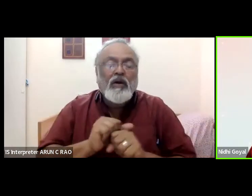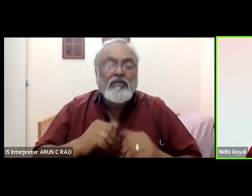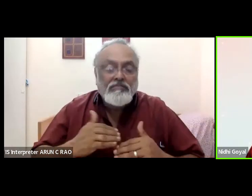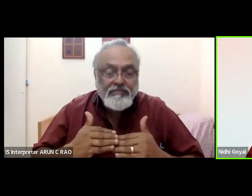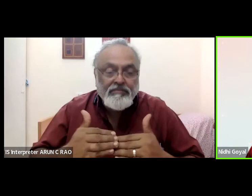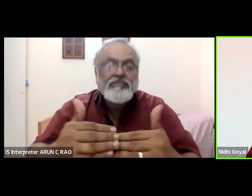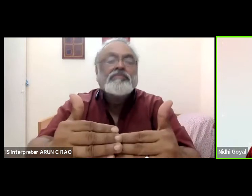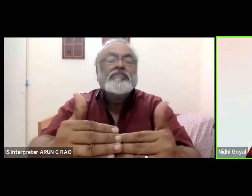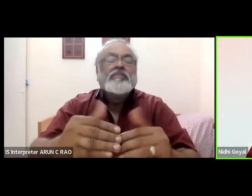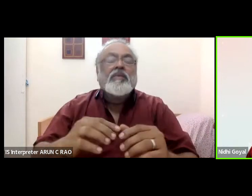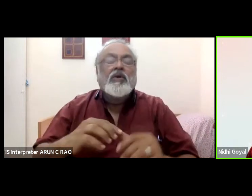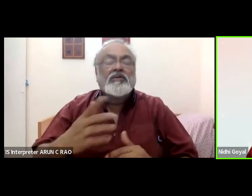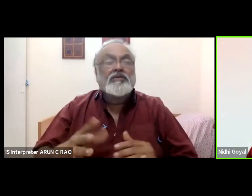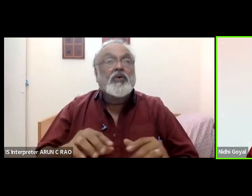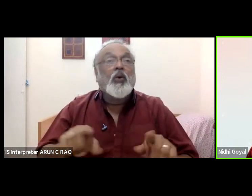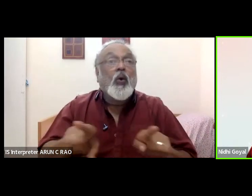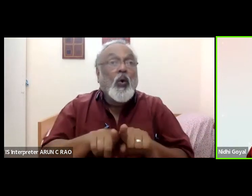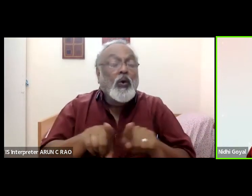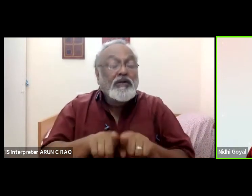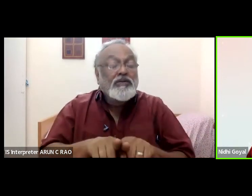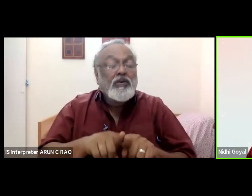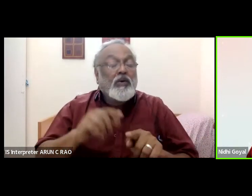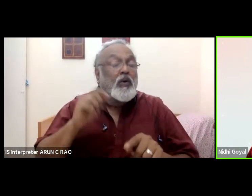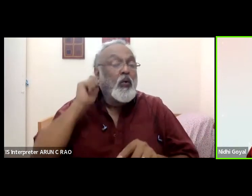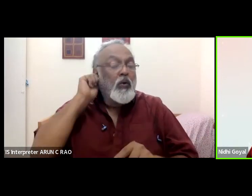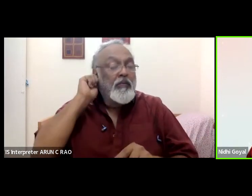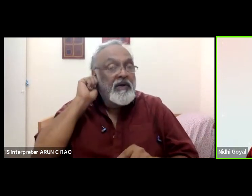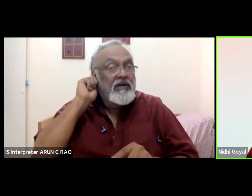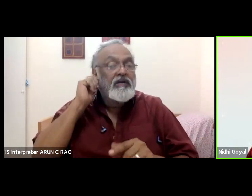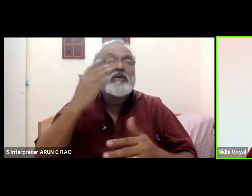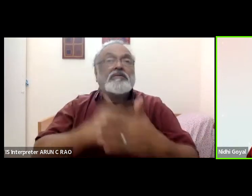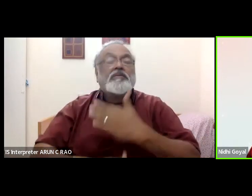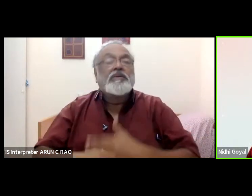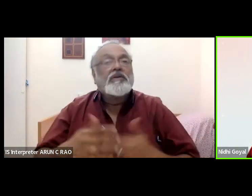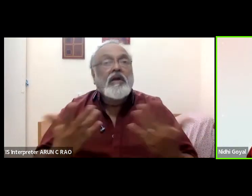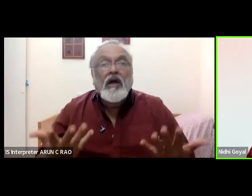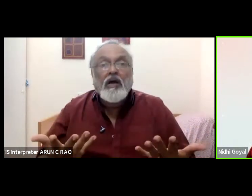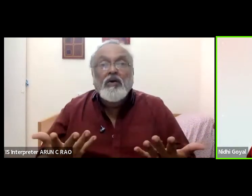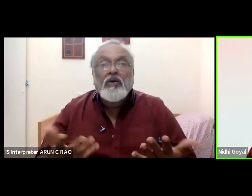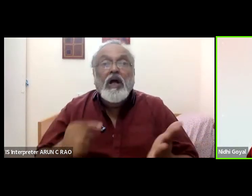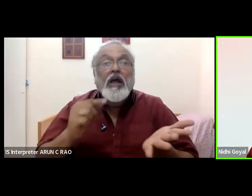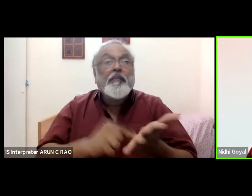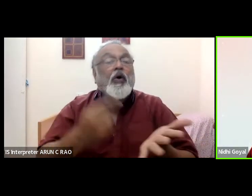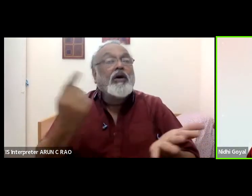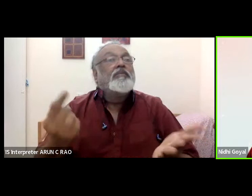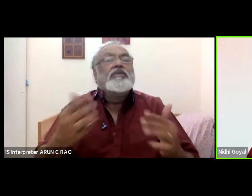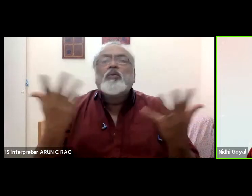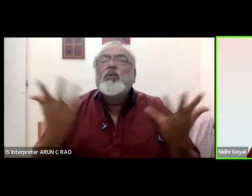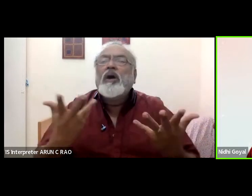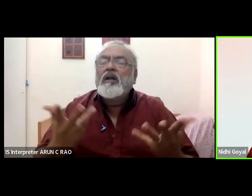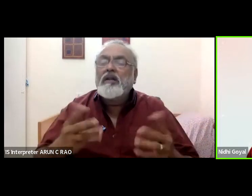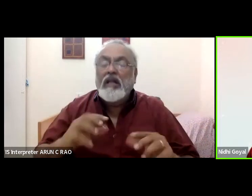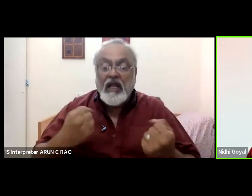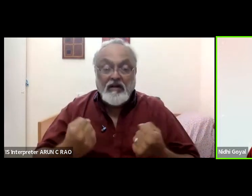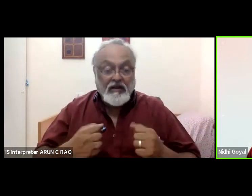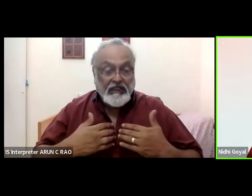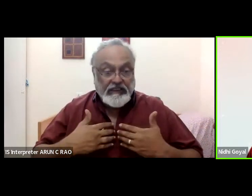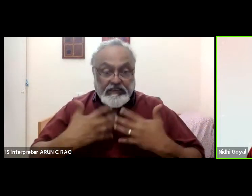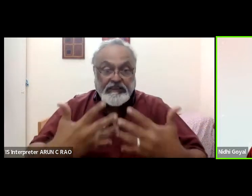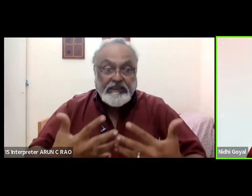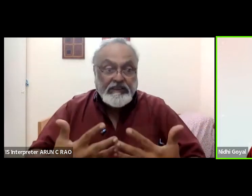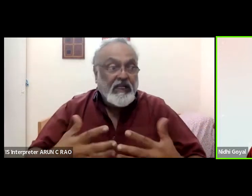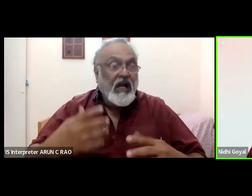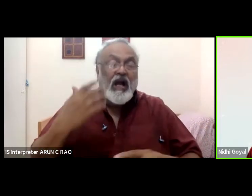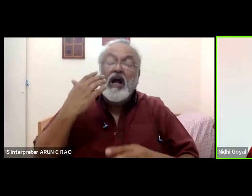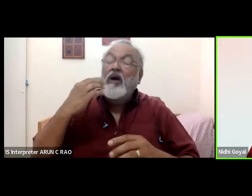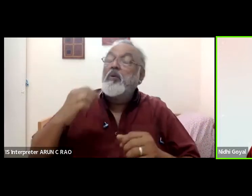about one of the exit opportunities or exit possibilities, not opportunities, for women with disabilities to step out of violent situations is to access